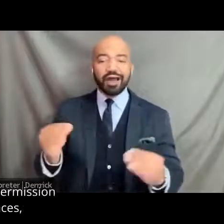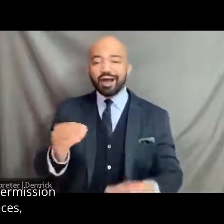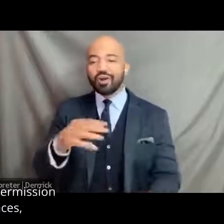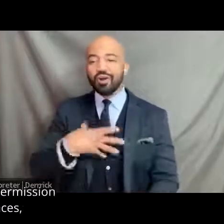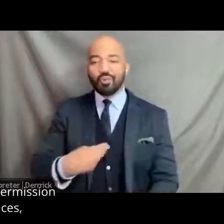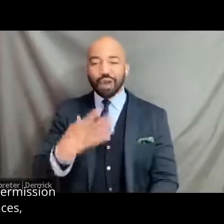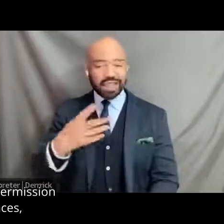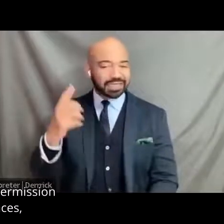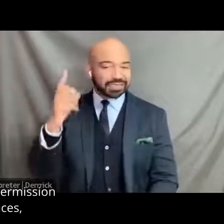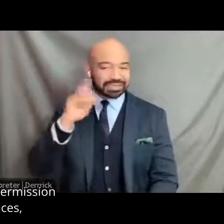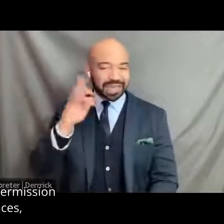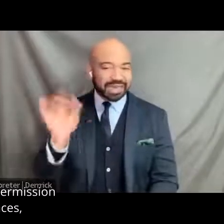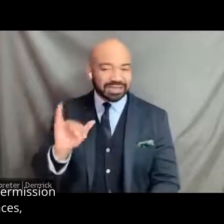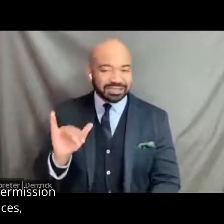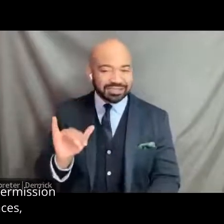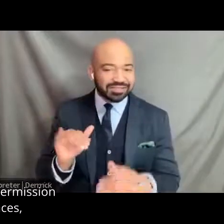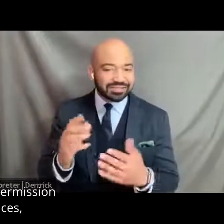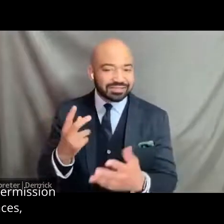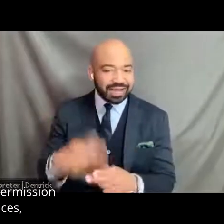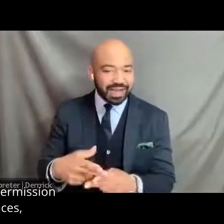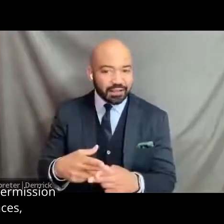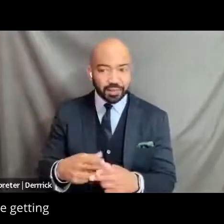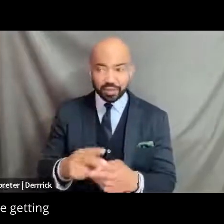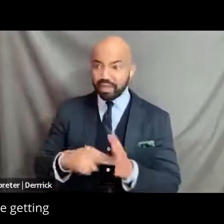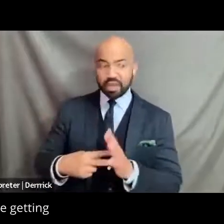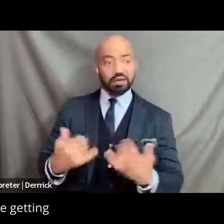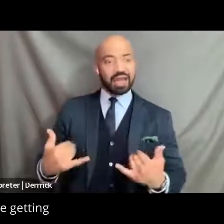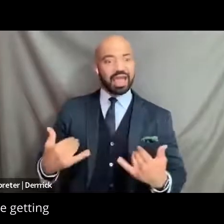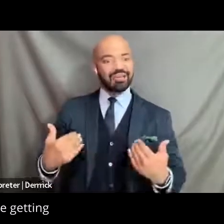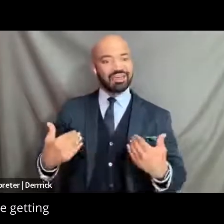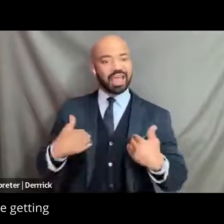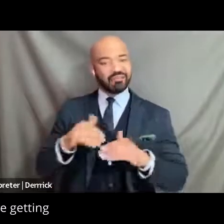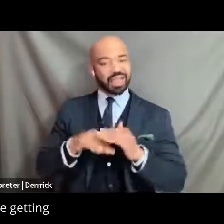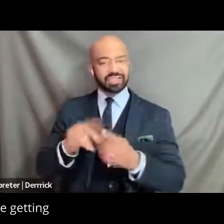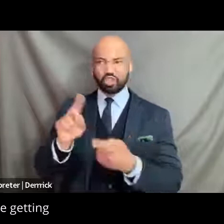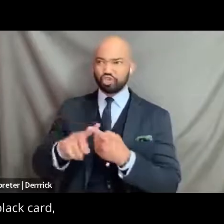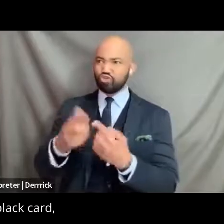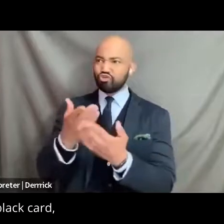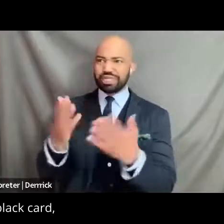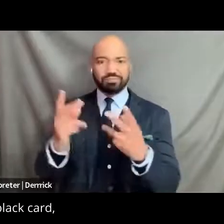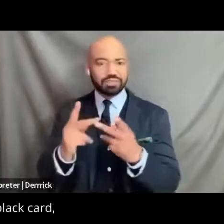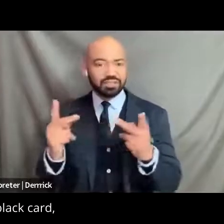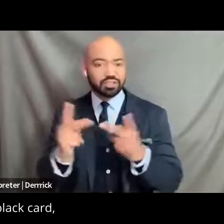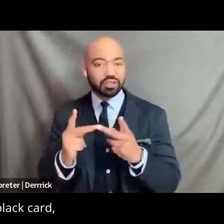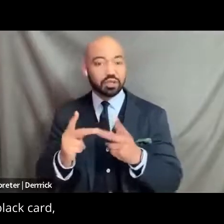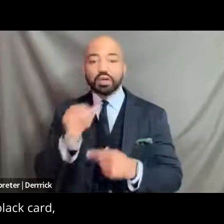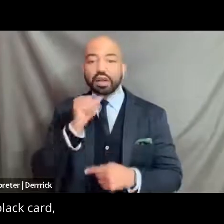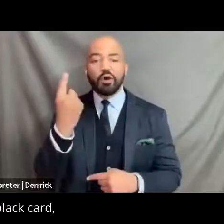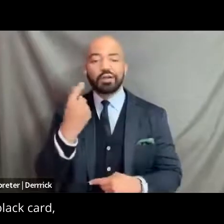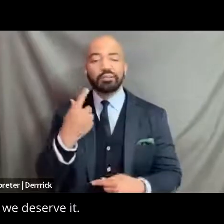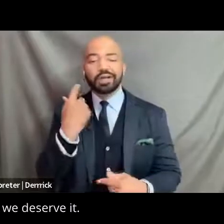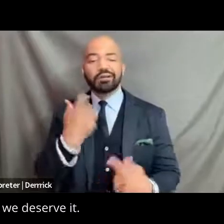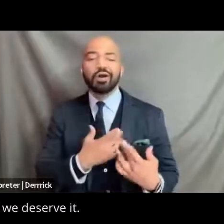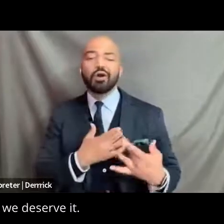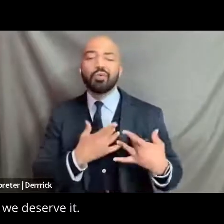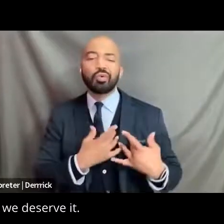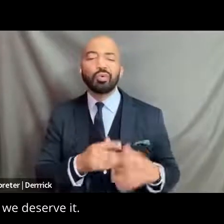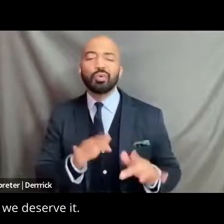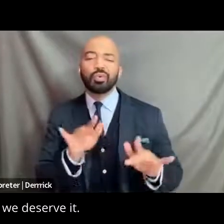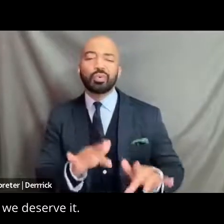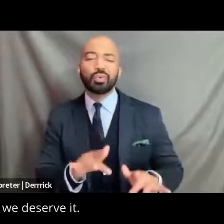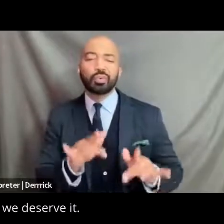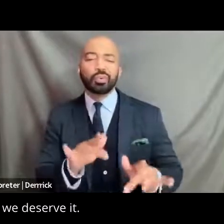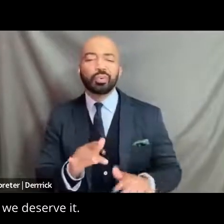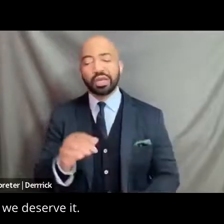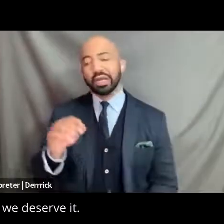say hey we actually have permission to be in these places not only because we're getting an empathy card or a black heart but because we